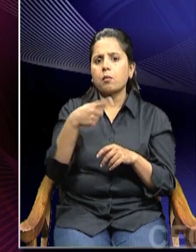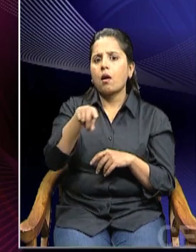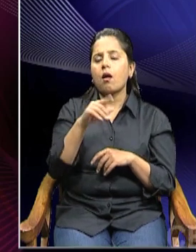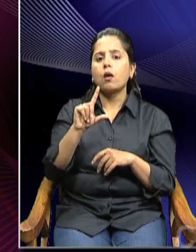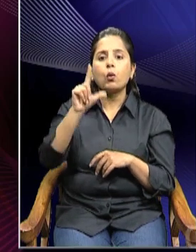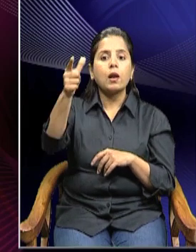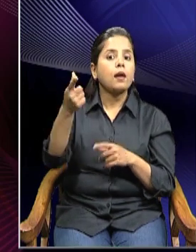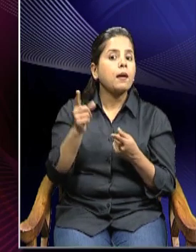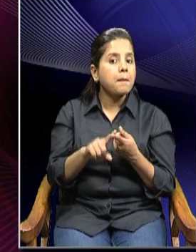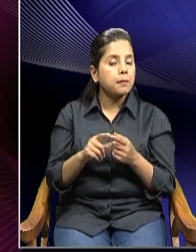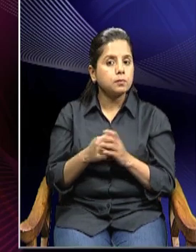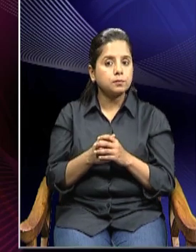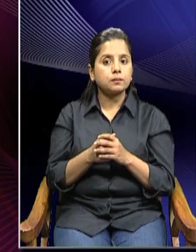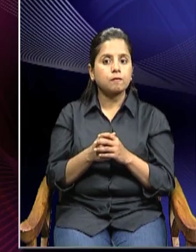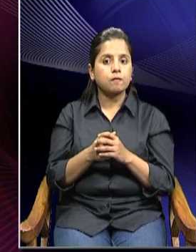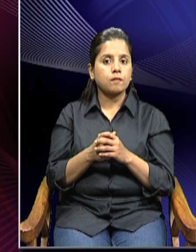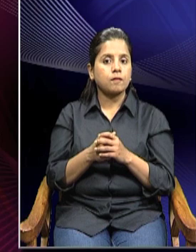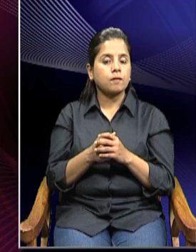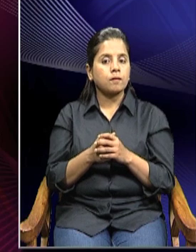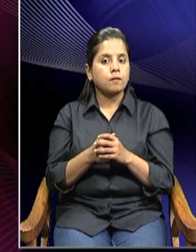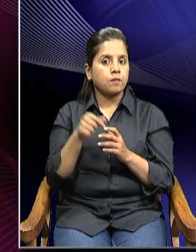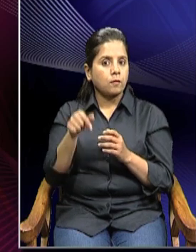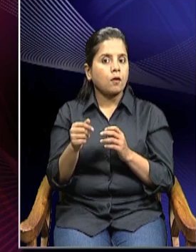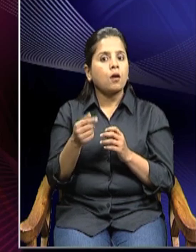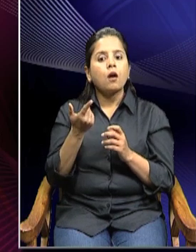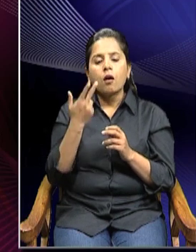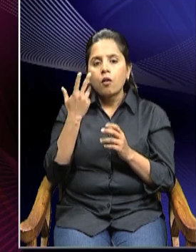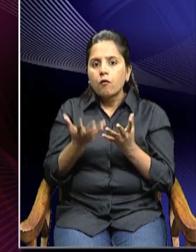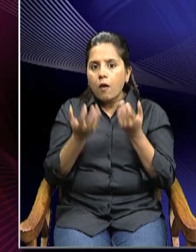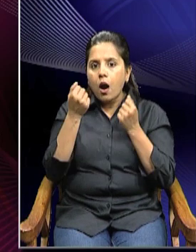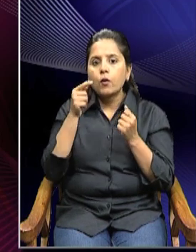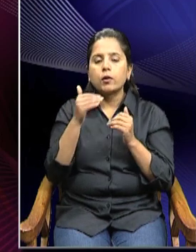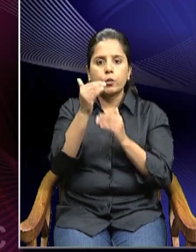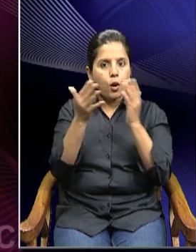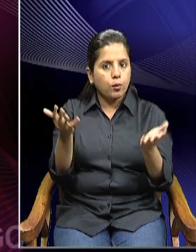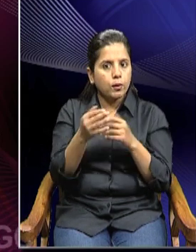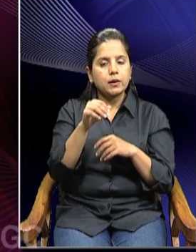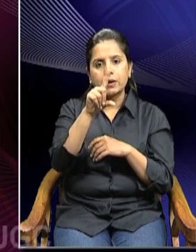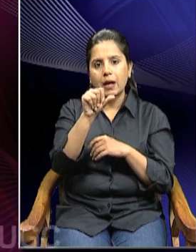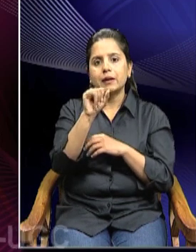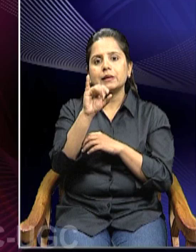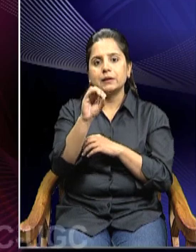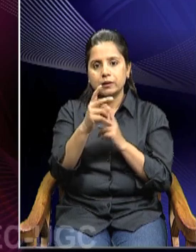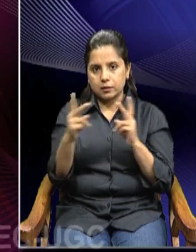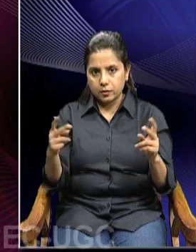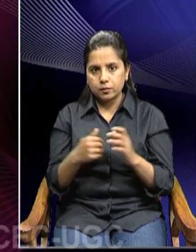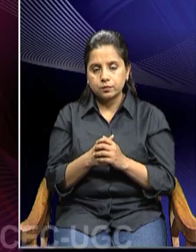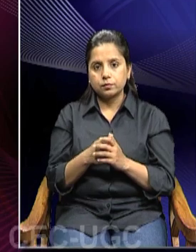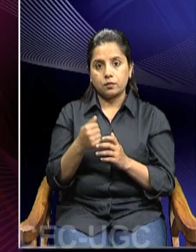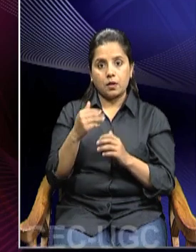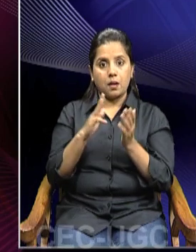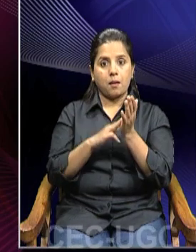later on was propounded and promoted during 1960s.